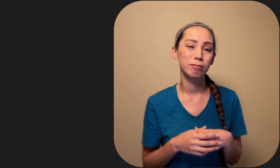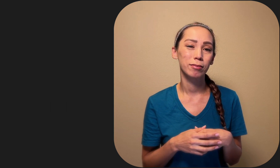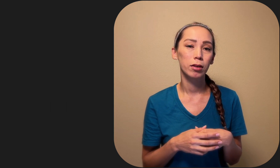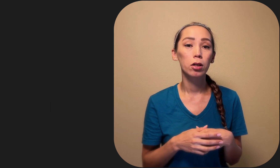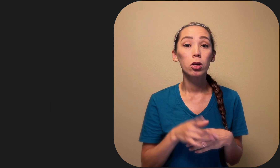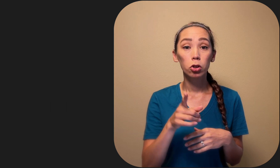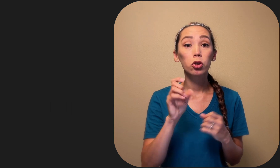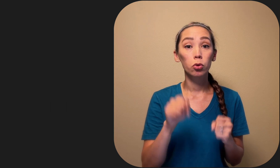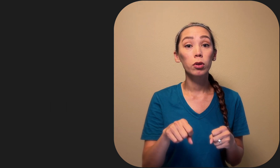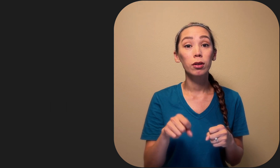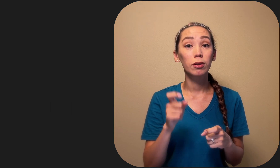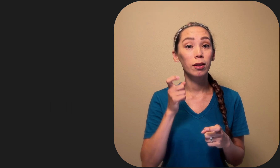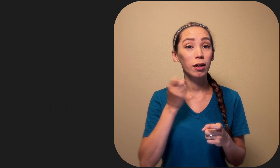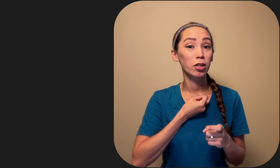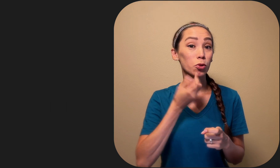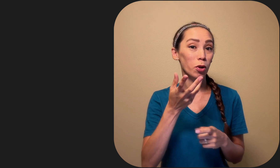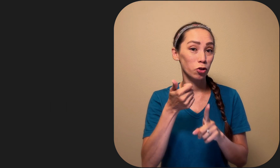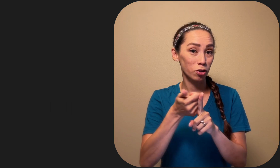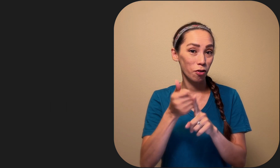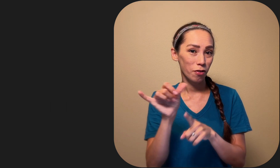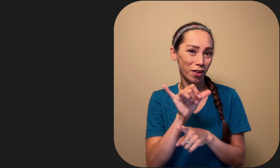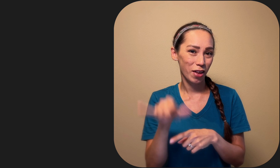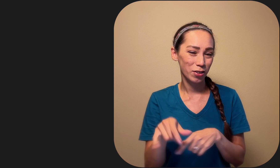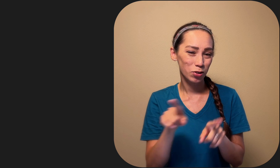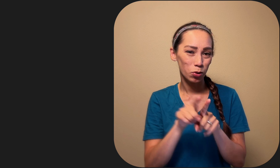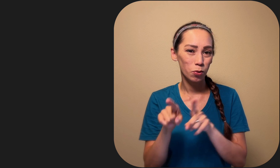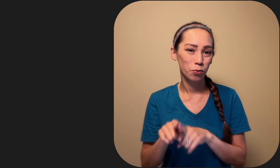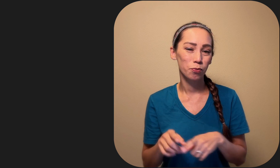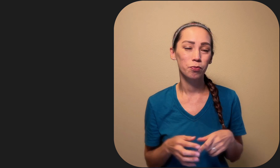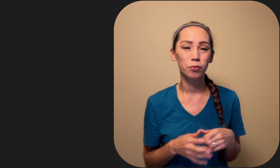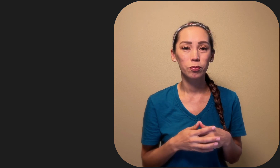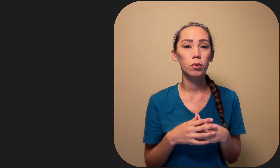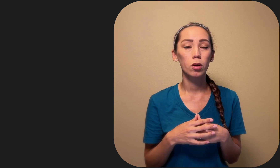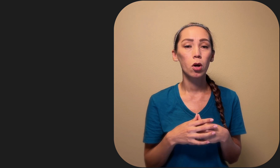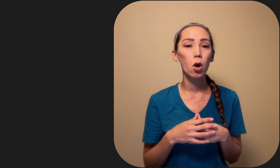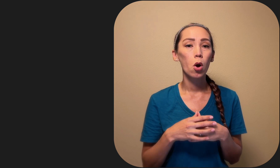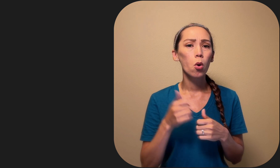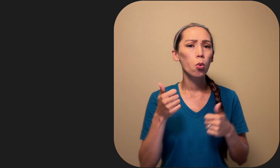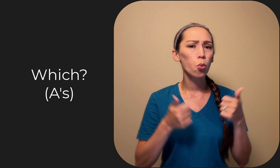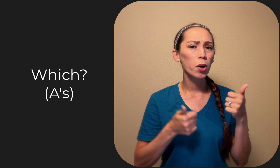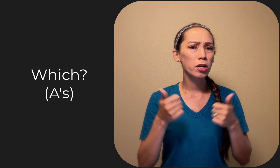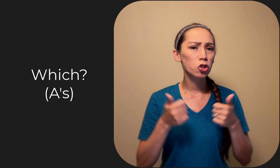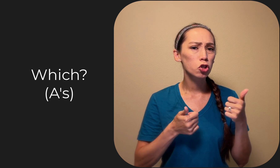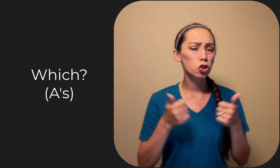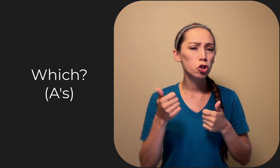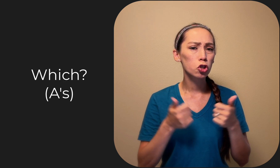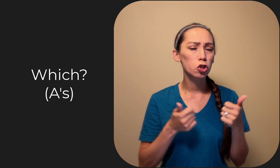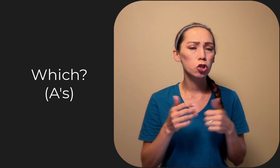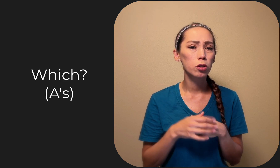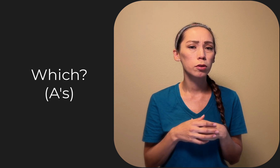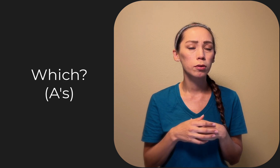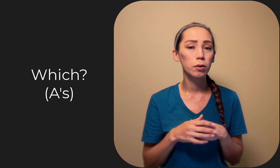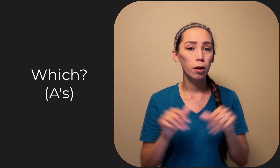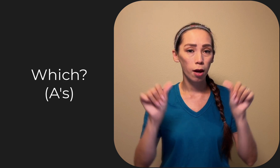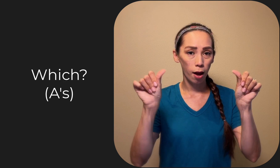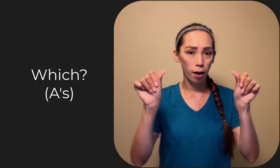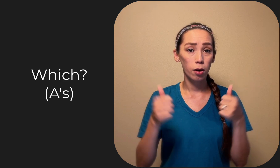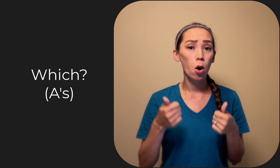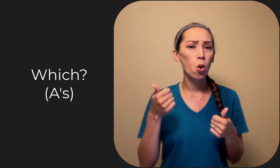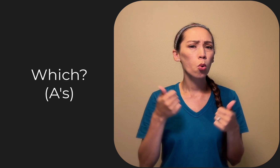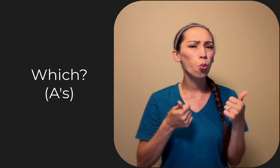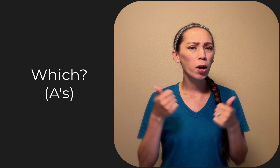obviously, express yourself that way as well. So the next one is which. You would take your A's and you would say